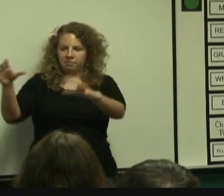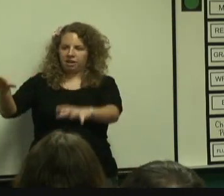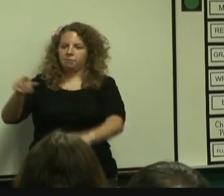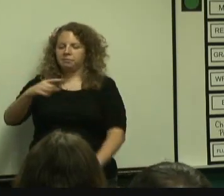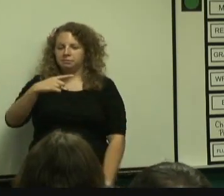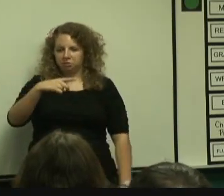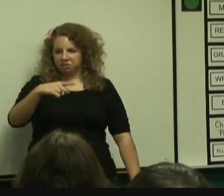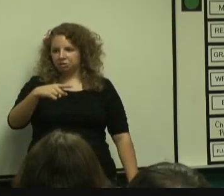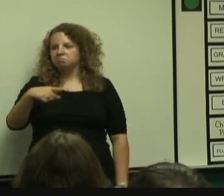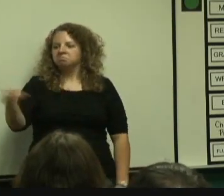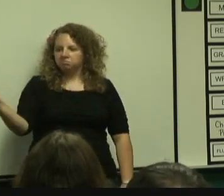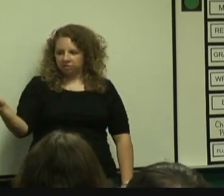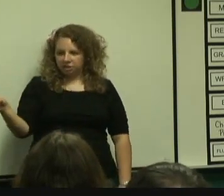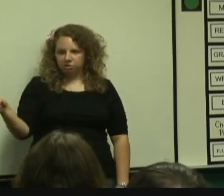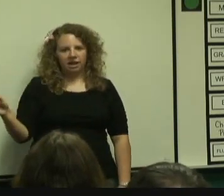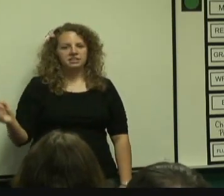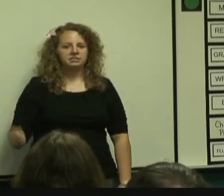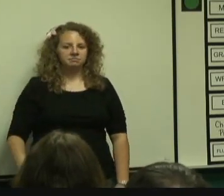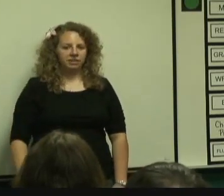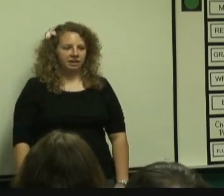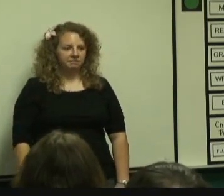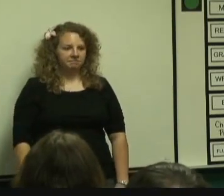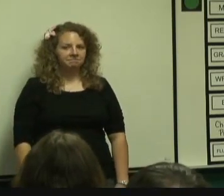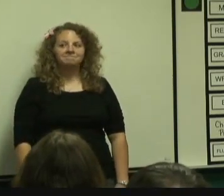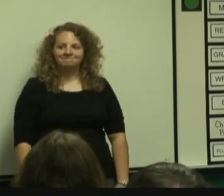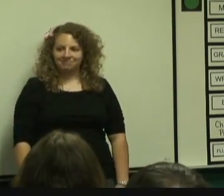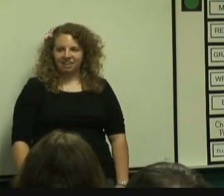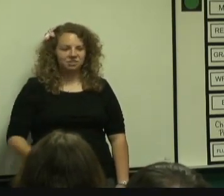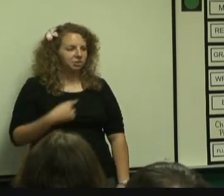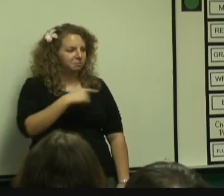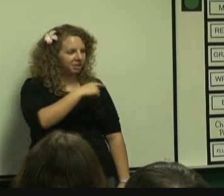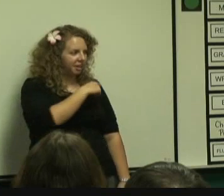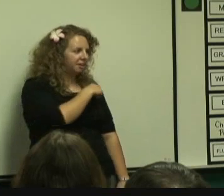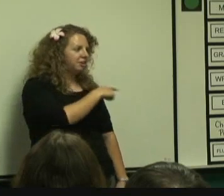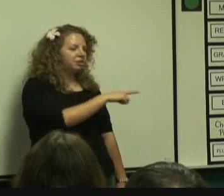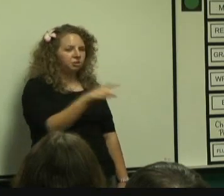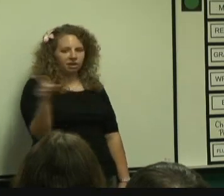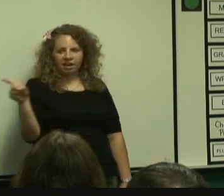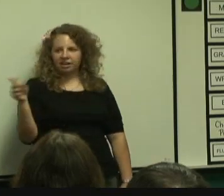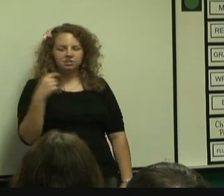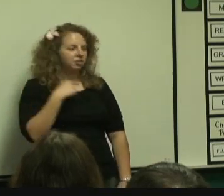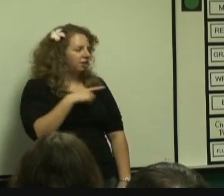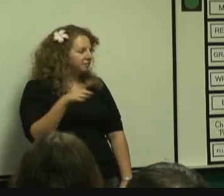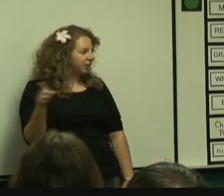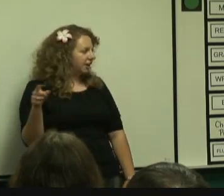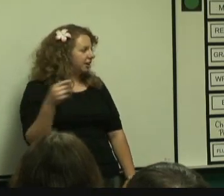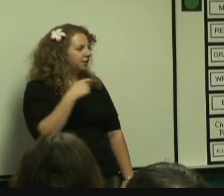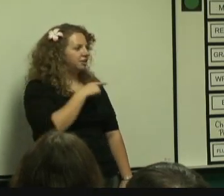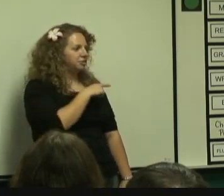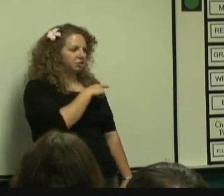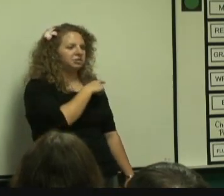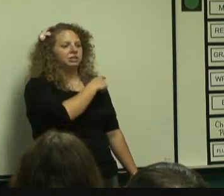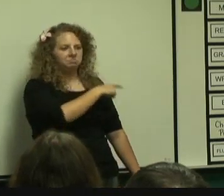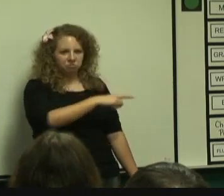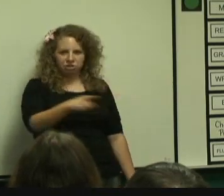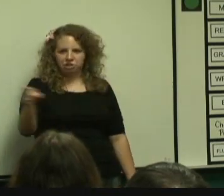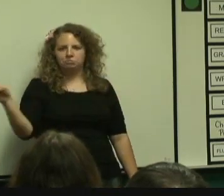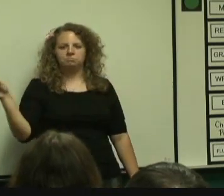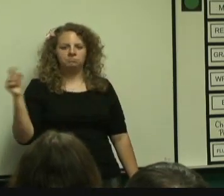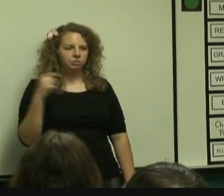about a couple of people, so like you guys. You guys. Yeah, so it can be like you guys or all of you guys or, you know, just you.